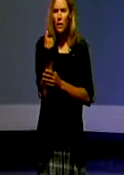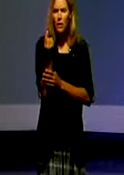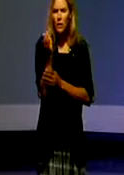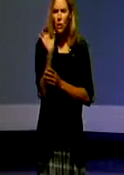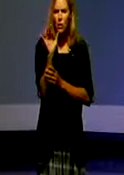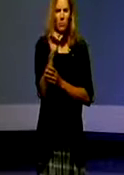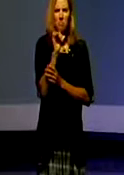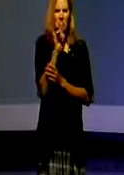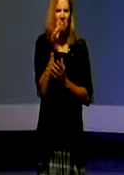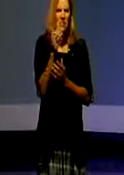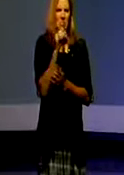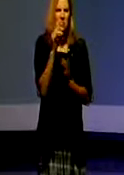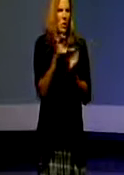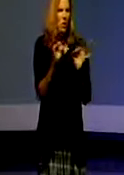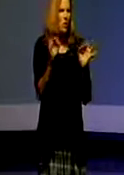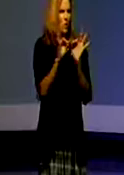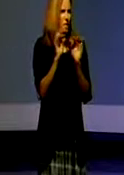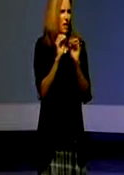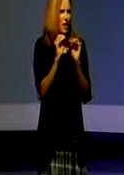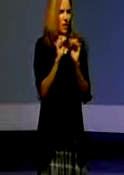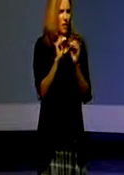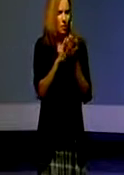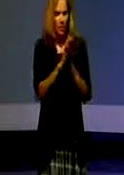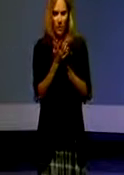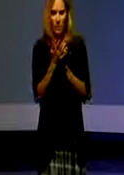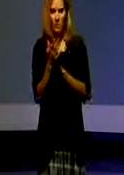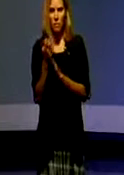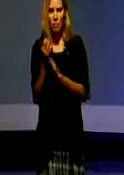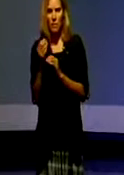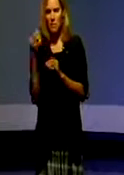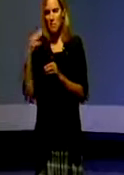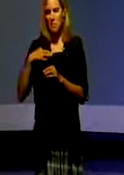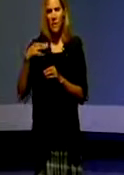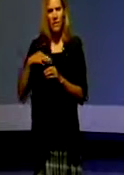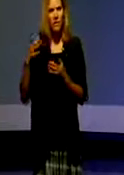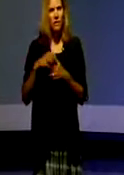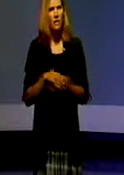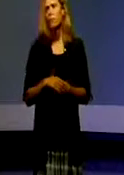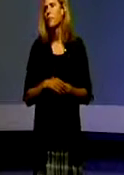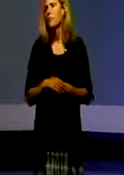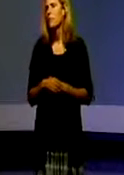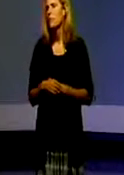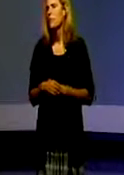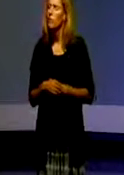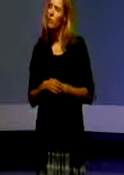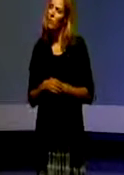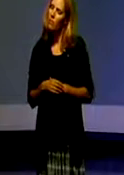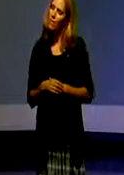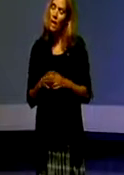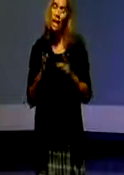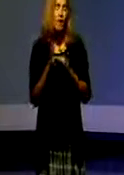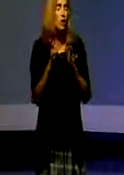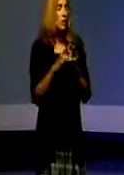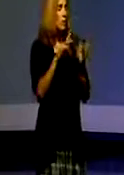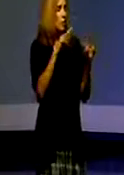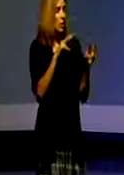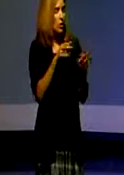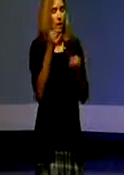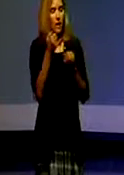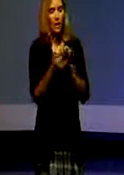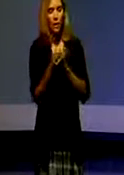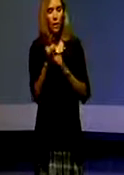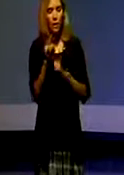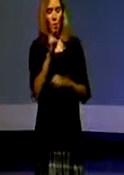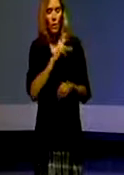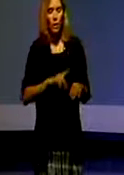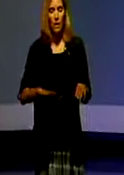so insignificant, could become something so beneficial. Jesus, this morning, as we look at the last two